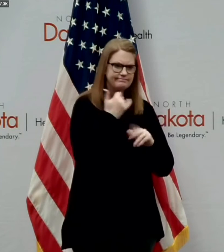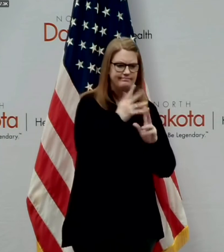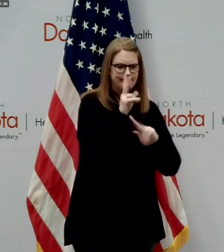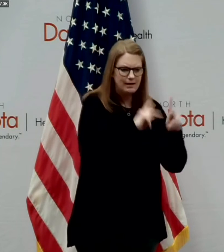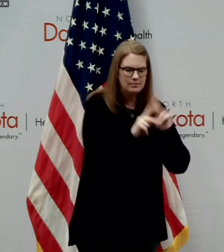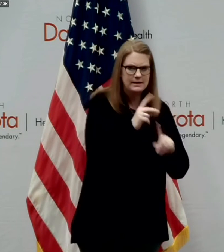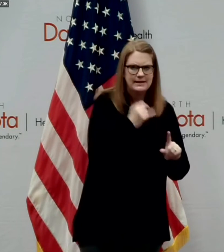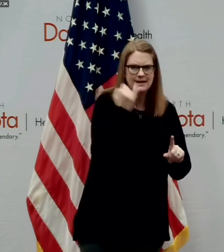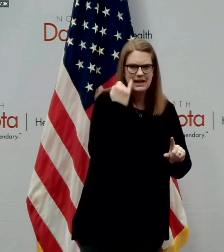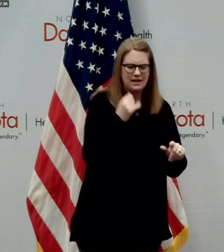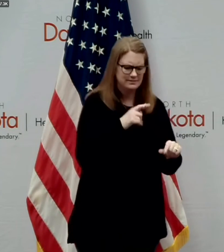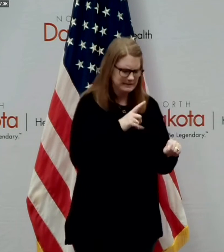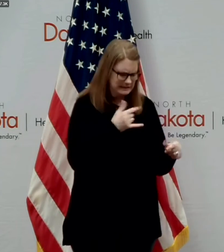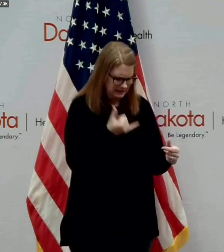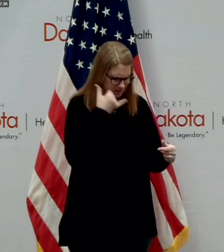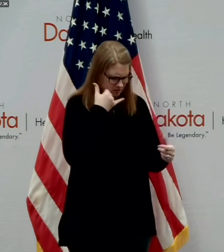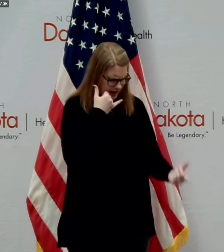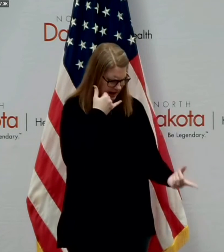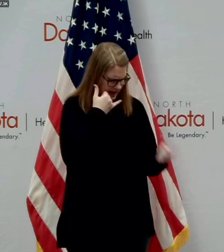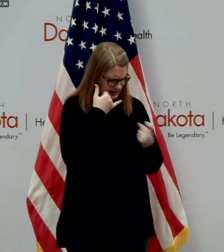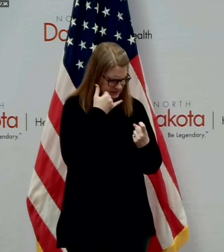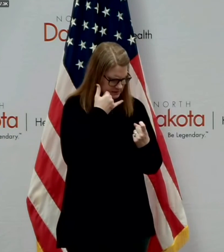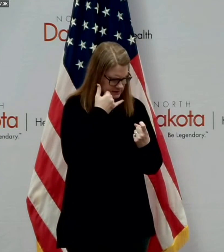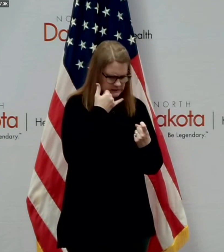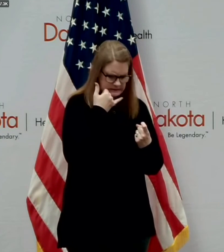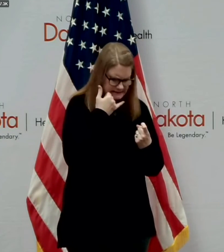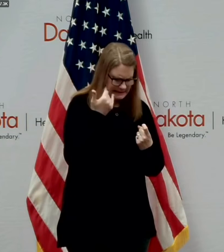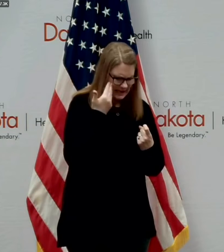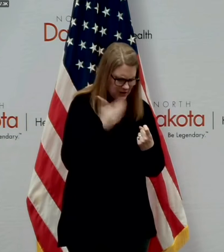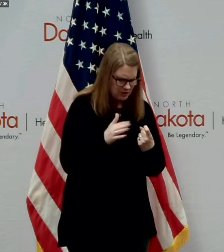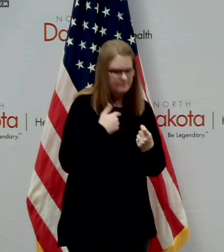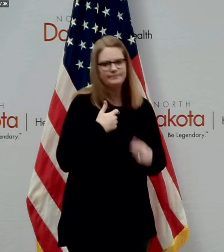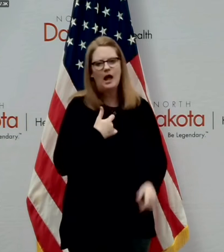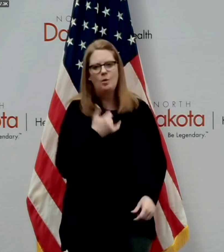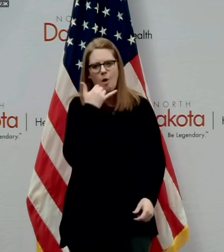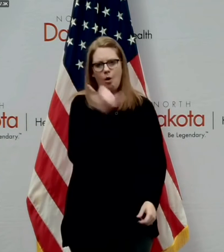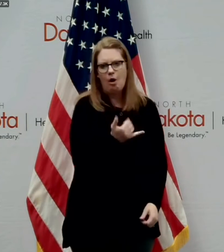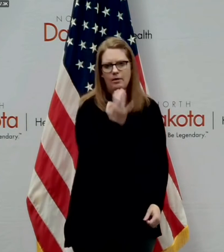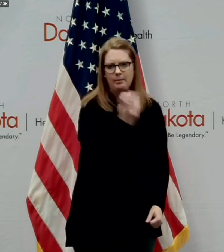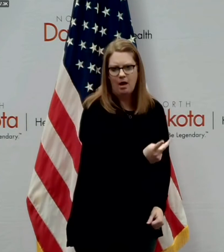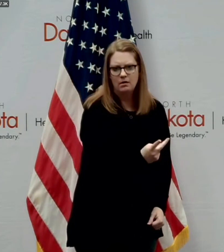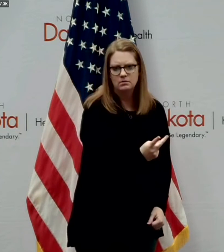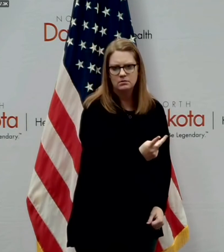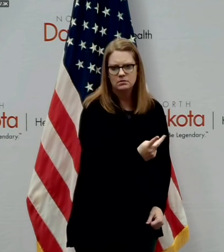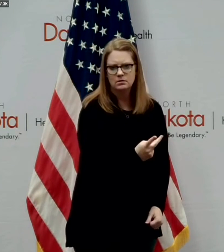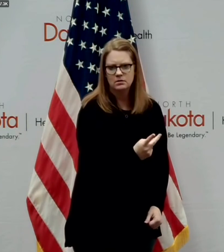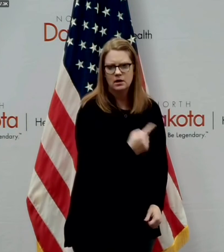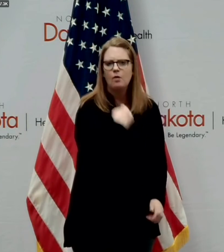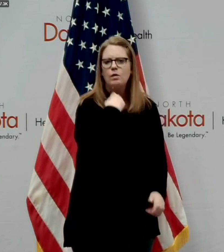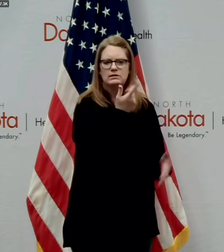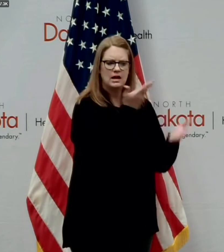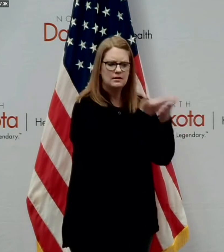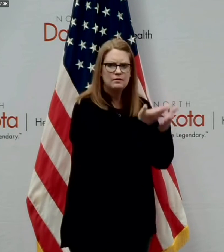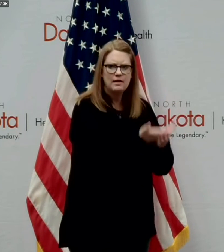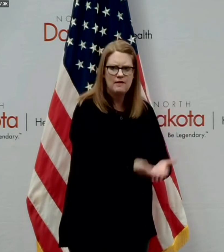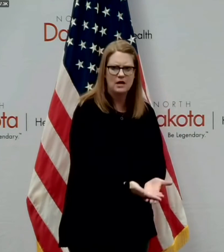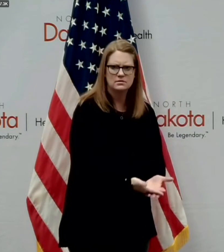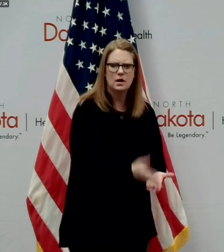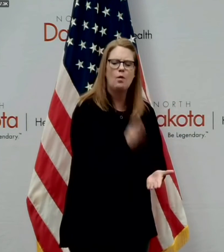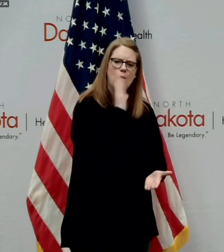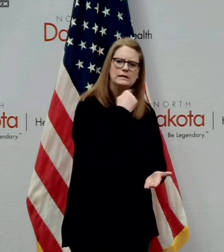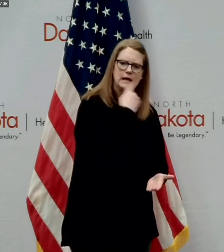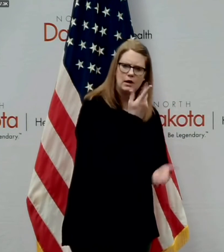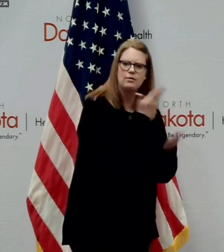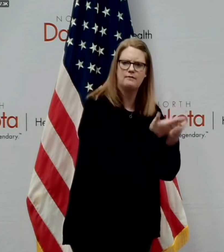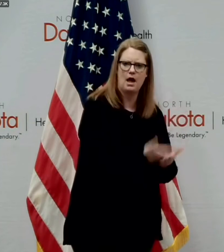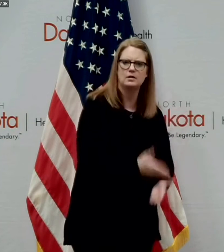answer, I'm going to call you back. But if you need the answers, the facts, I'll definitely get those to you in a timely manner. And lastly,